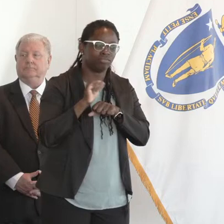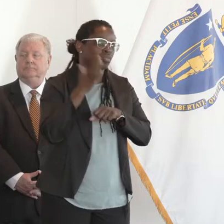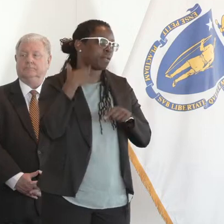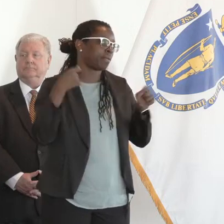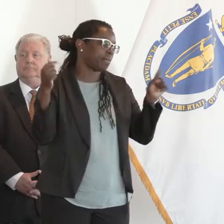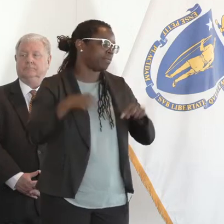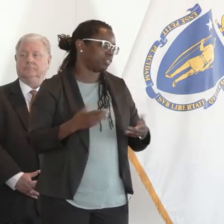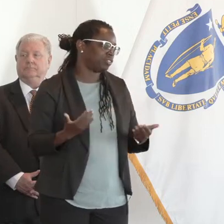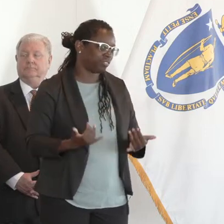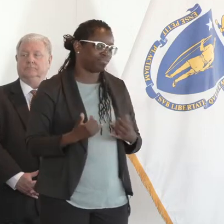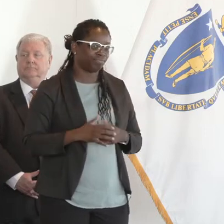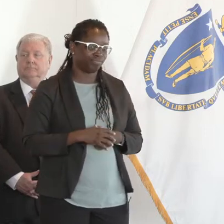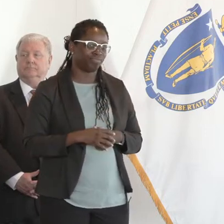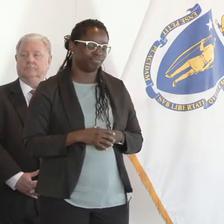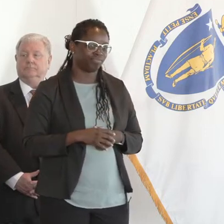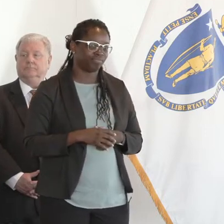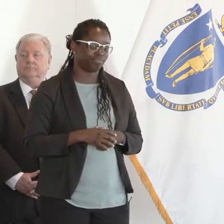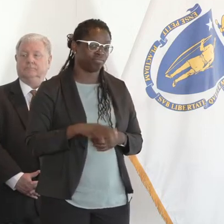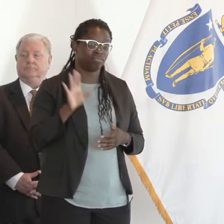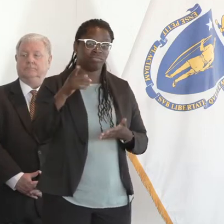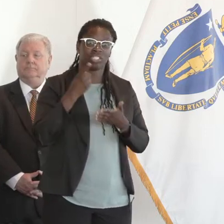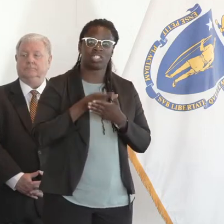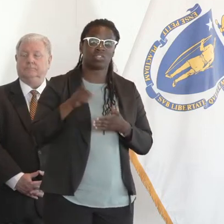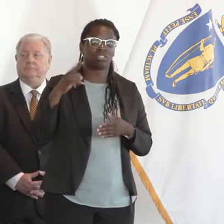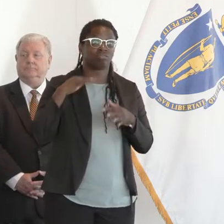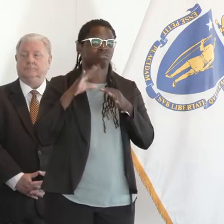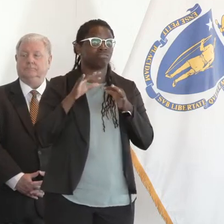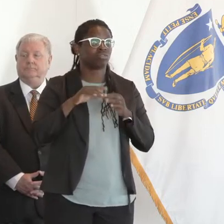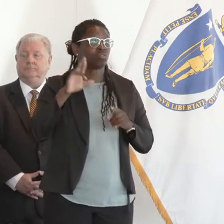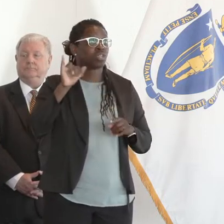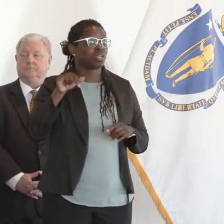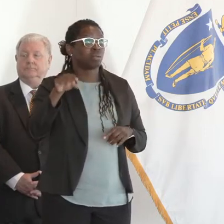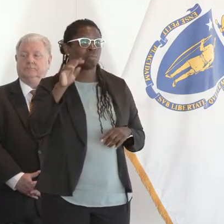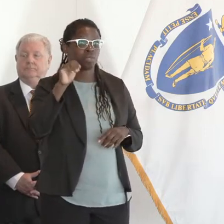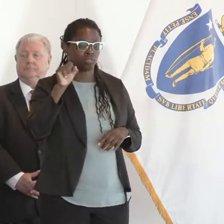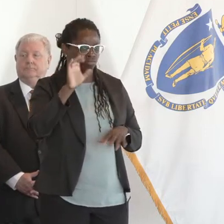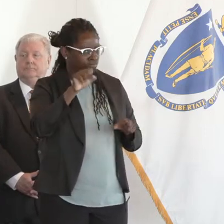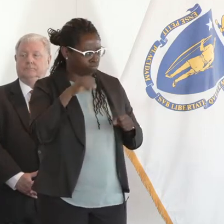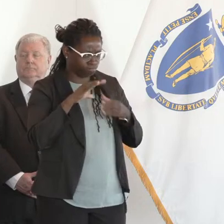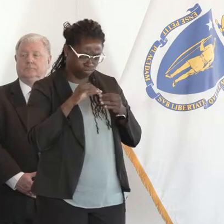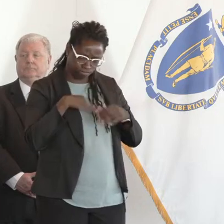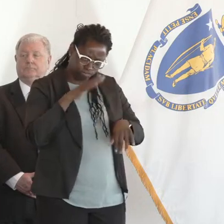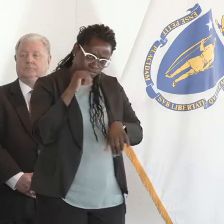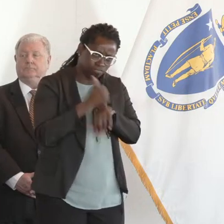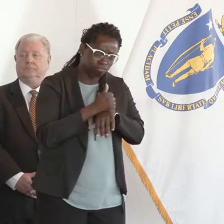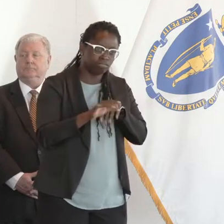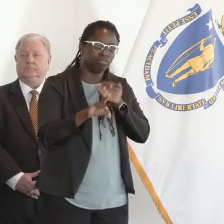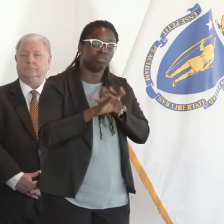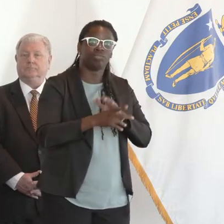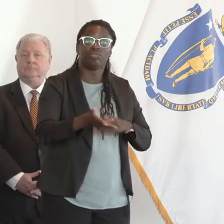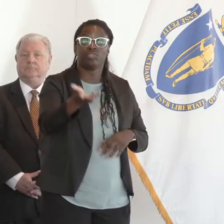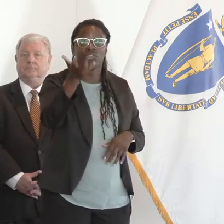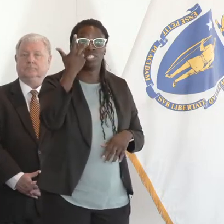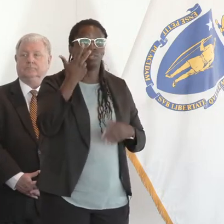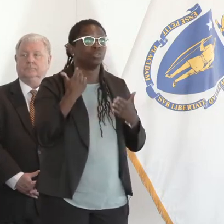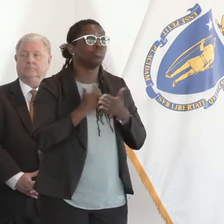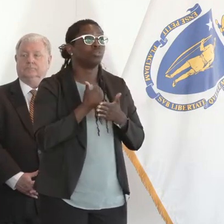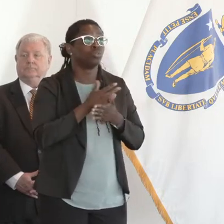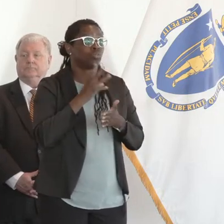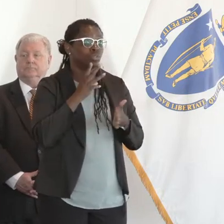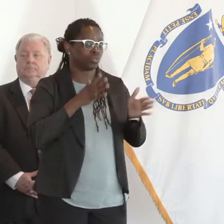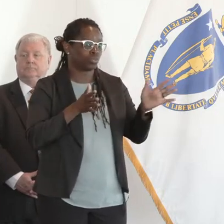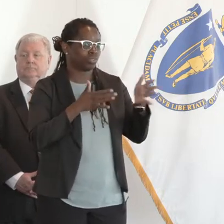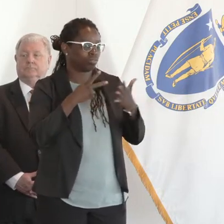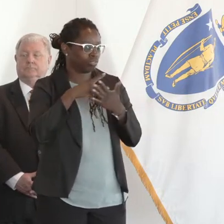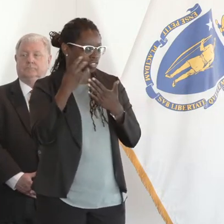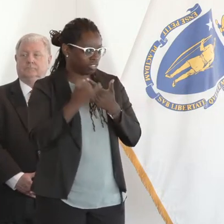as I mentioned, Rhode Island and Massachusetts, we went in big in selecting three new offshore wind projects from our historic joint